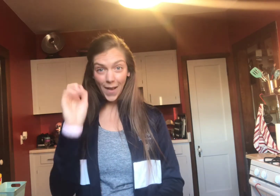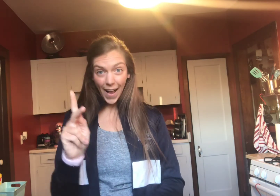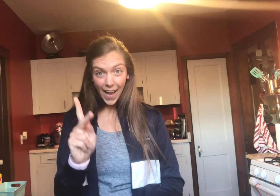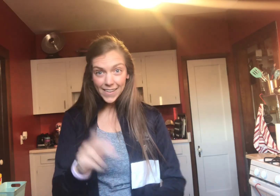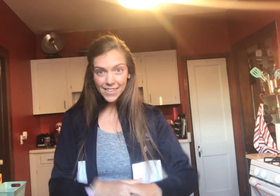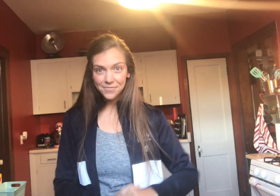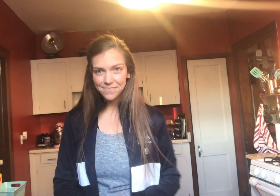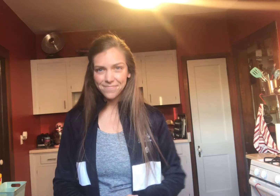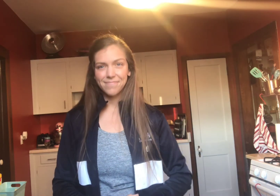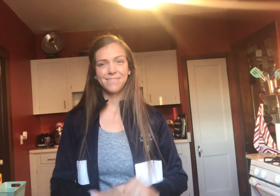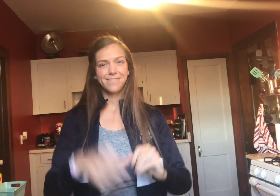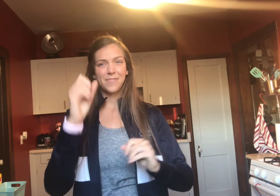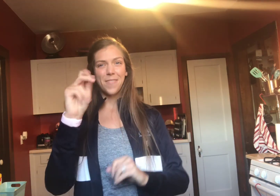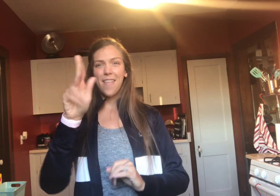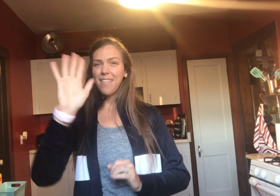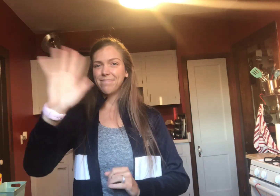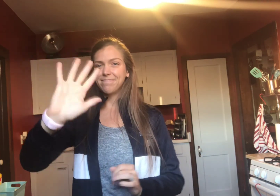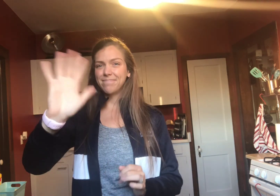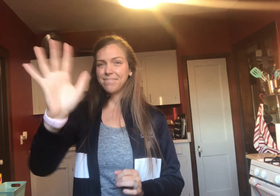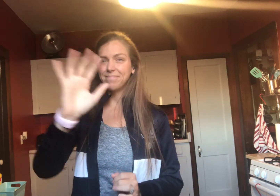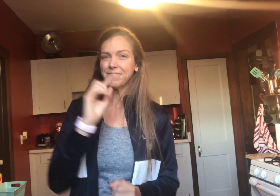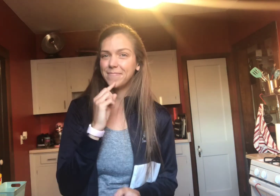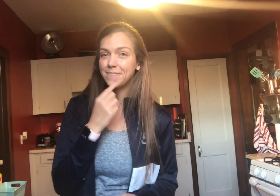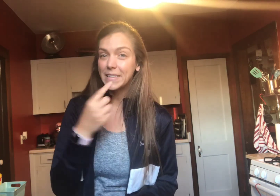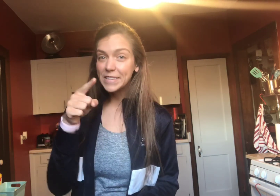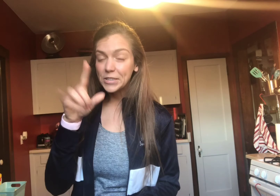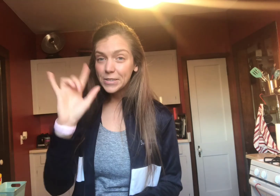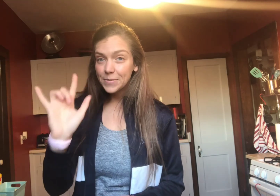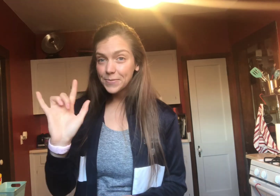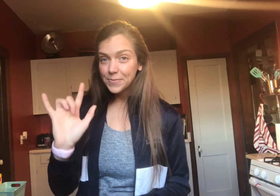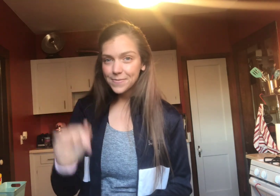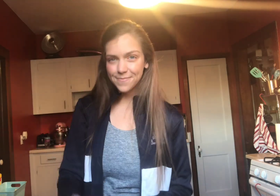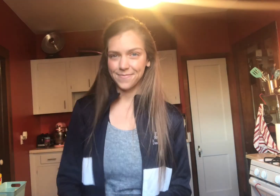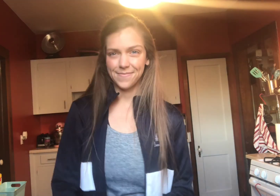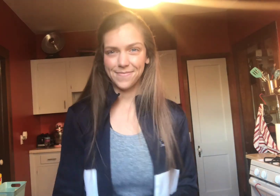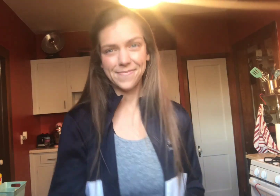Okay? All right, bye guys, miss you.